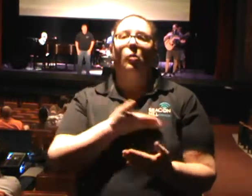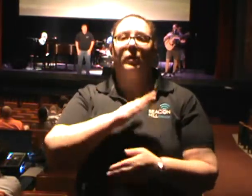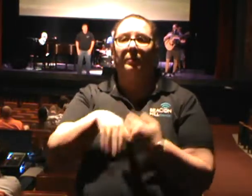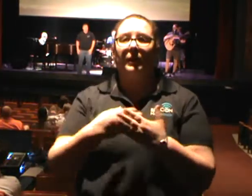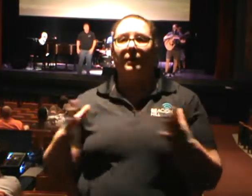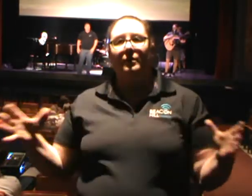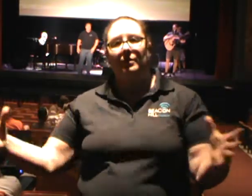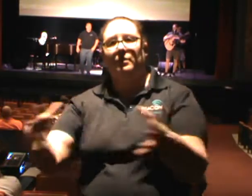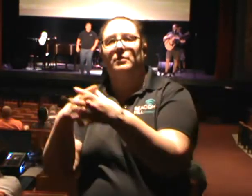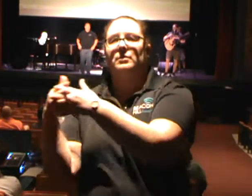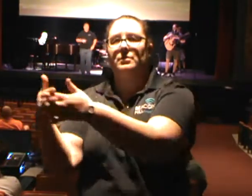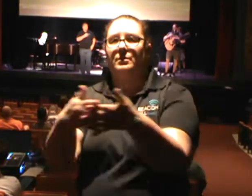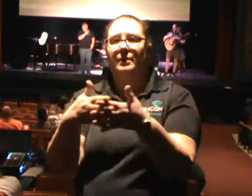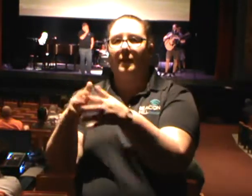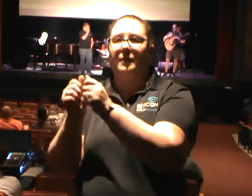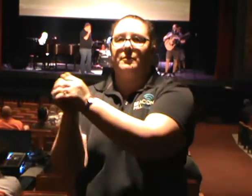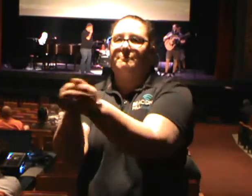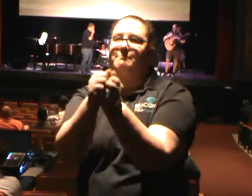come.